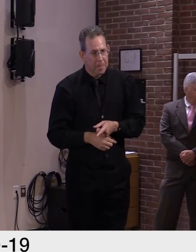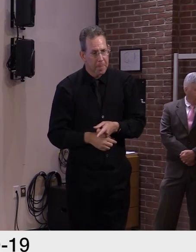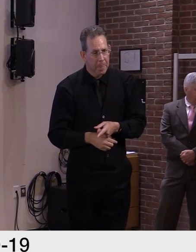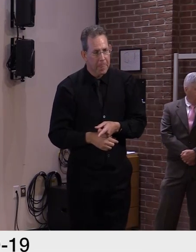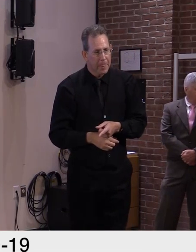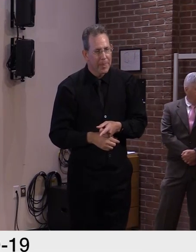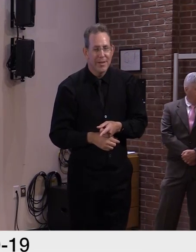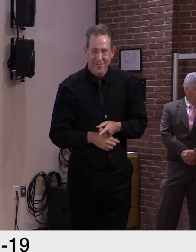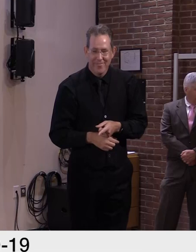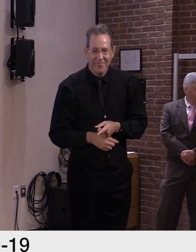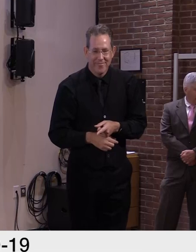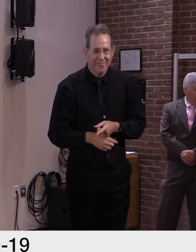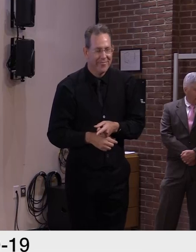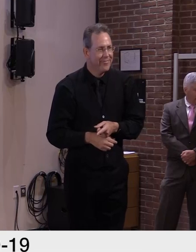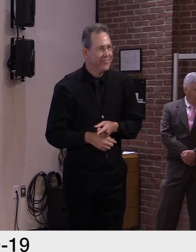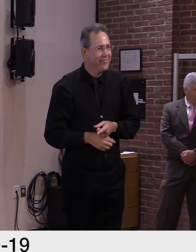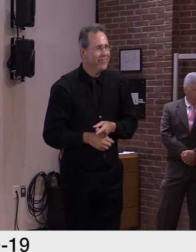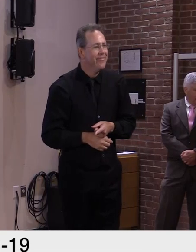hi